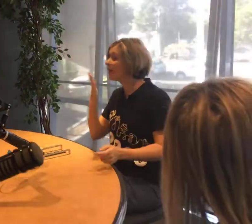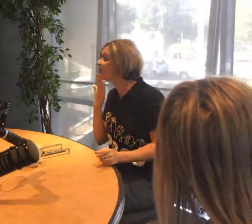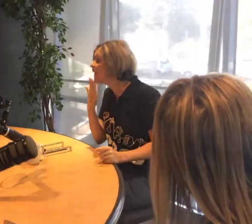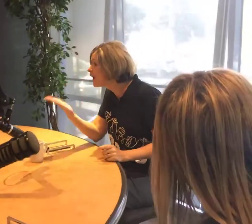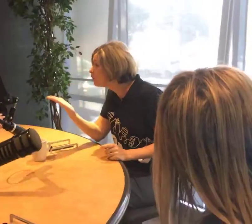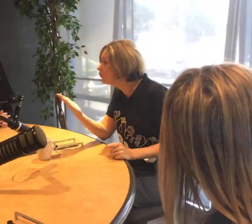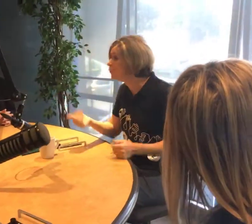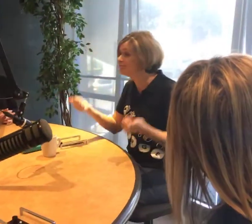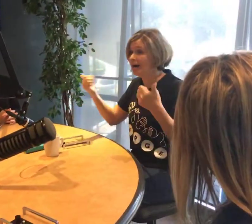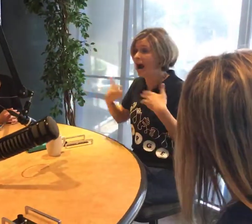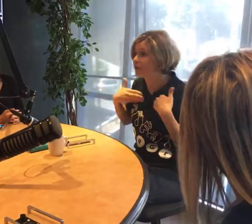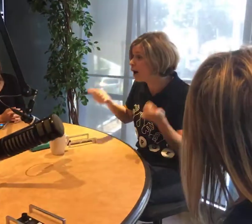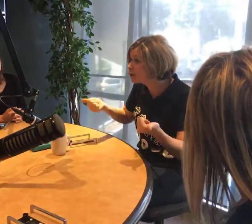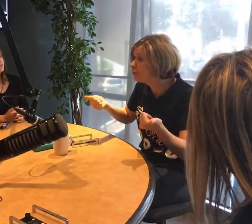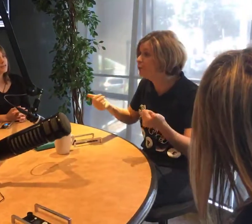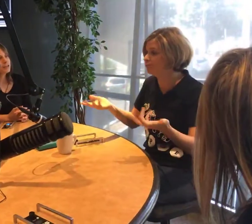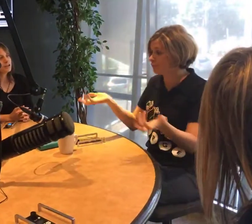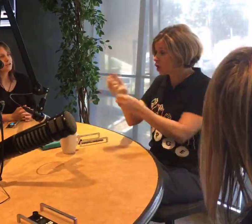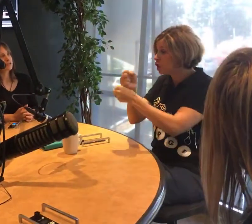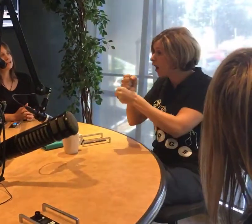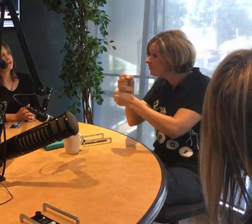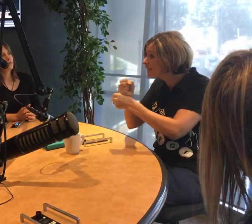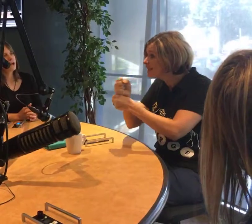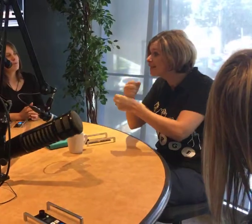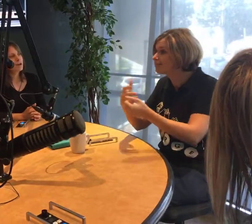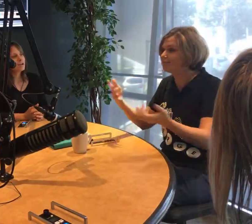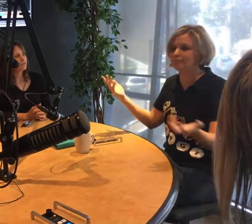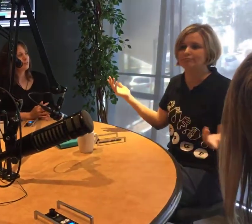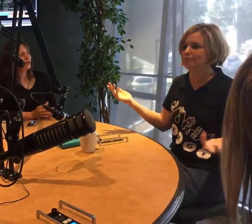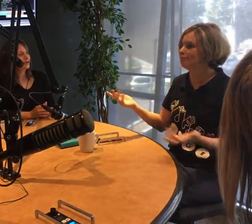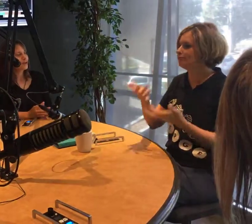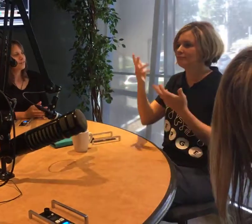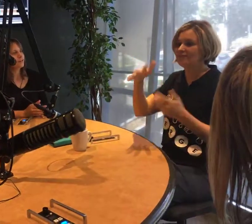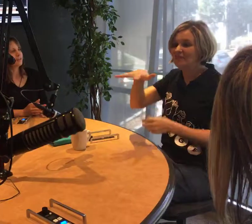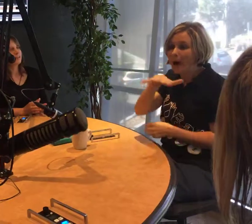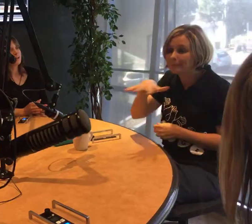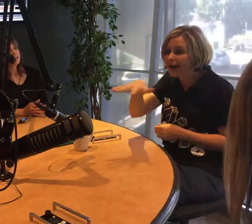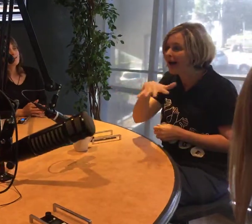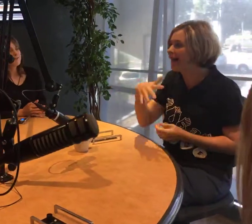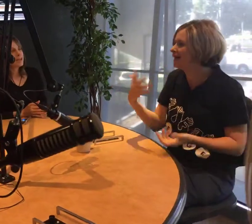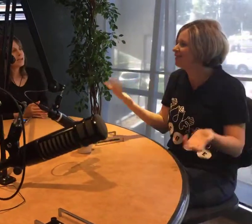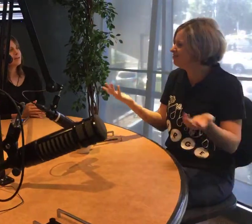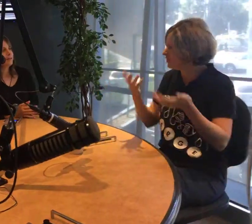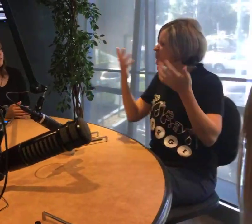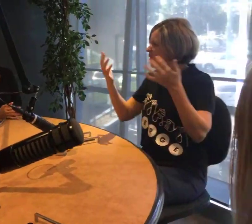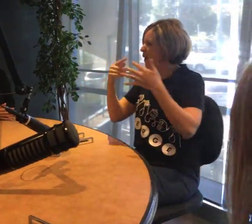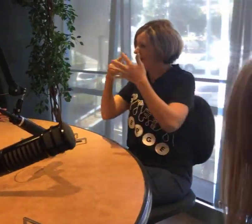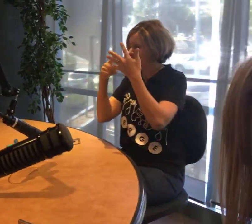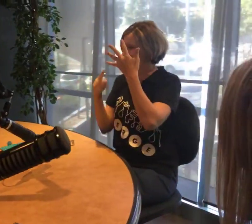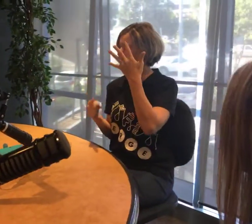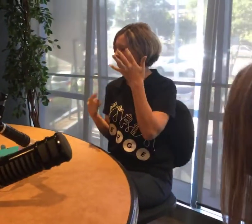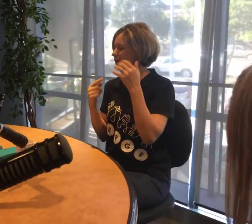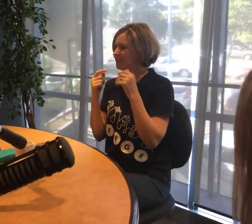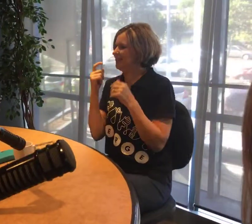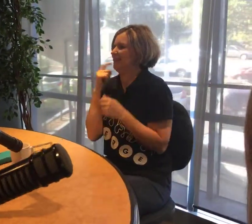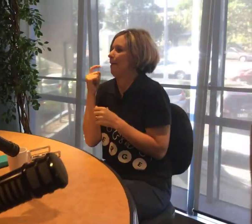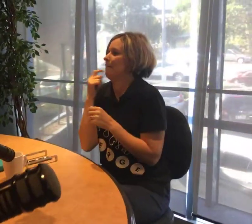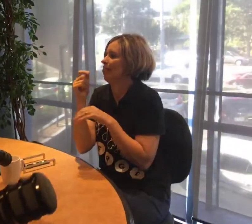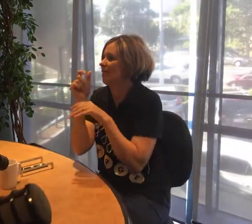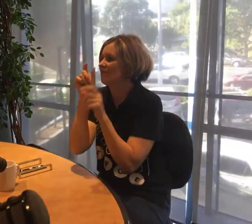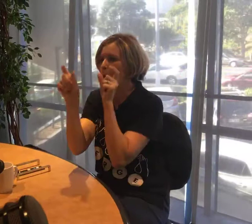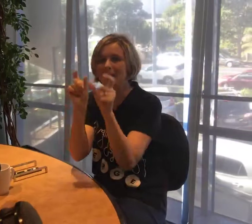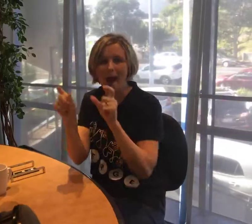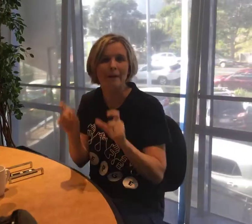take on that same approach for sign language, the sign for thank you, the sign for how are you, coffee, family, you know, things like